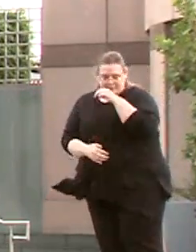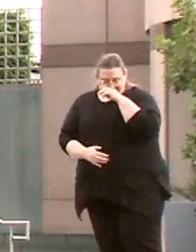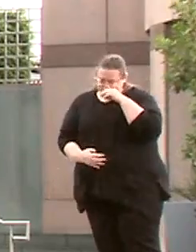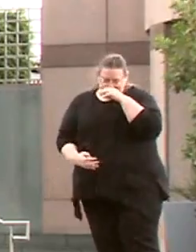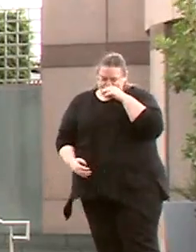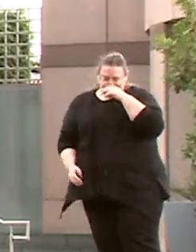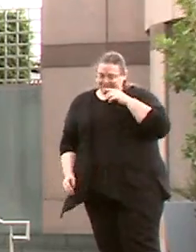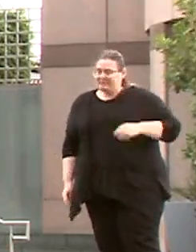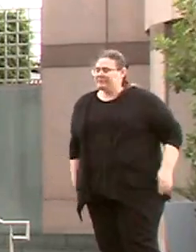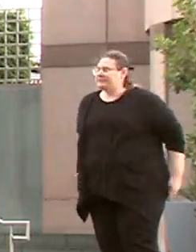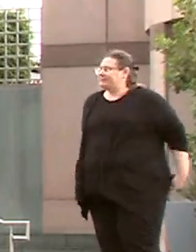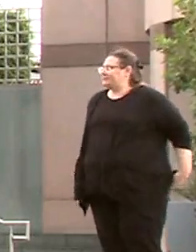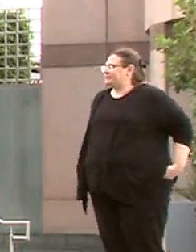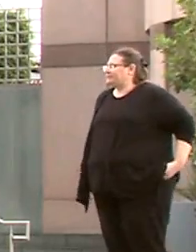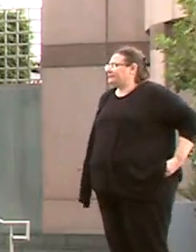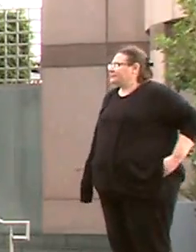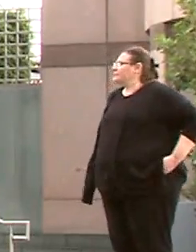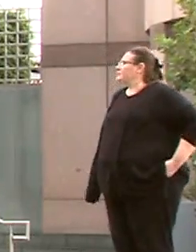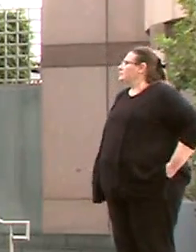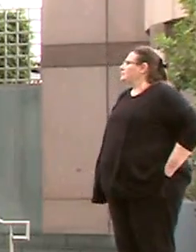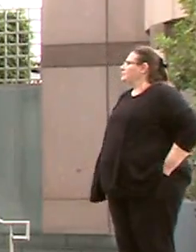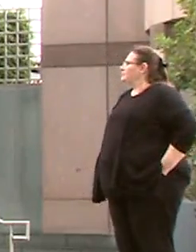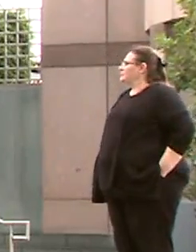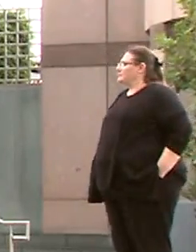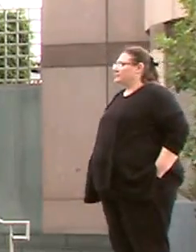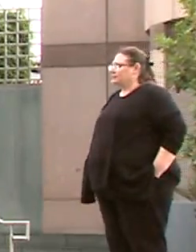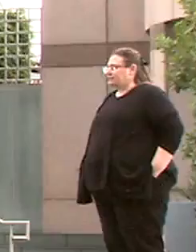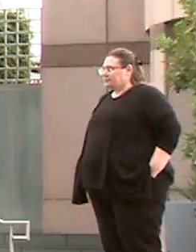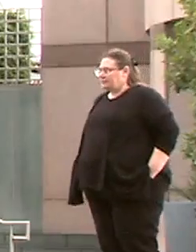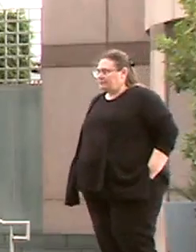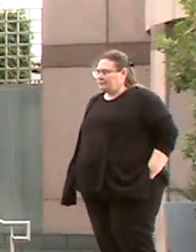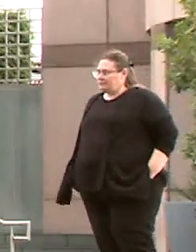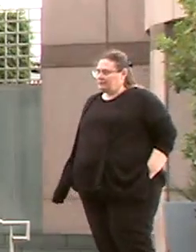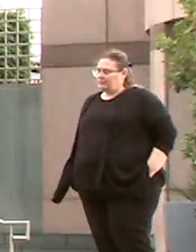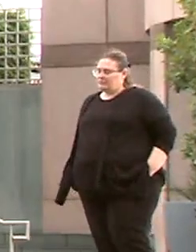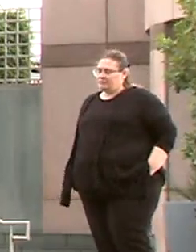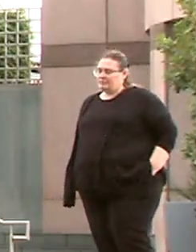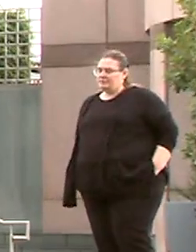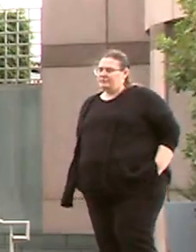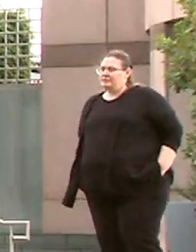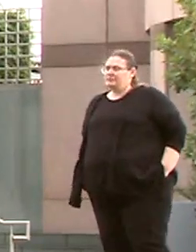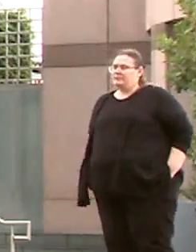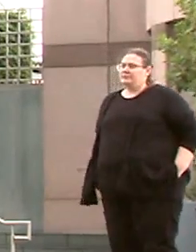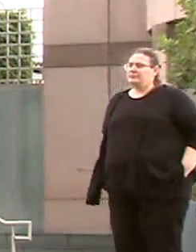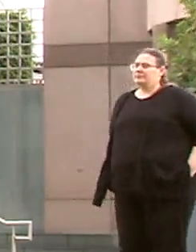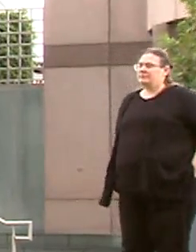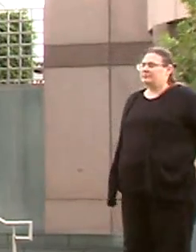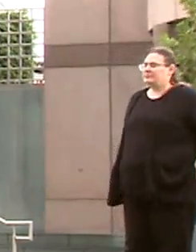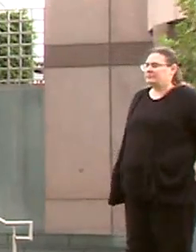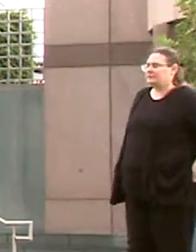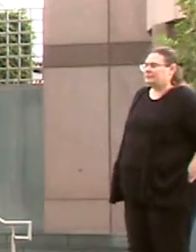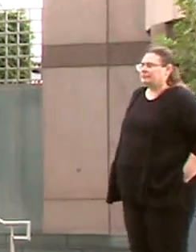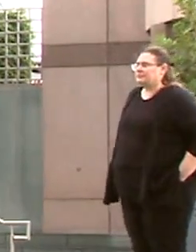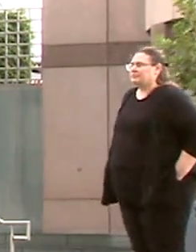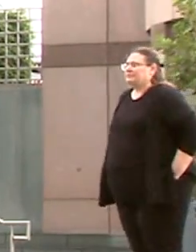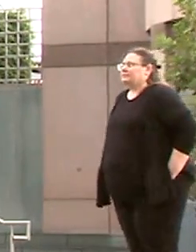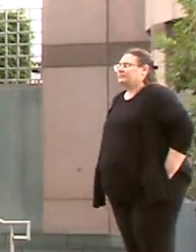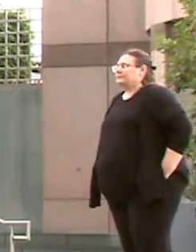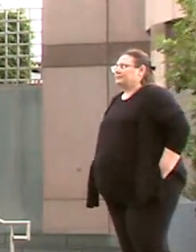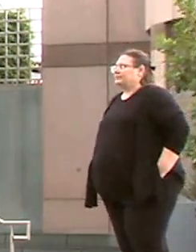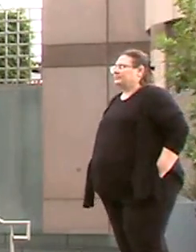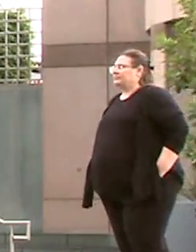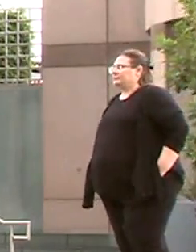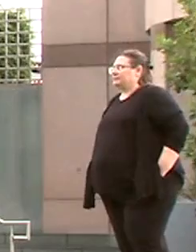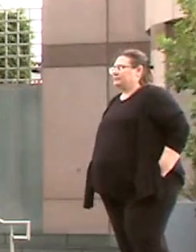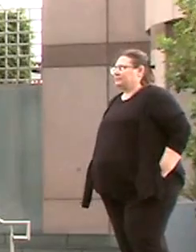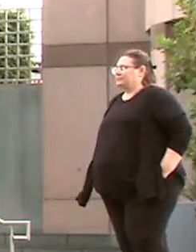I think it basically breaks down to the lack of experience and the lack of people with disabilities in executive positions in those